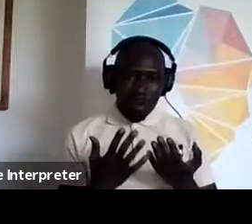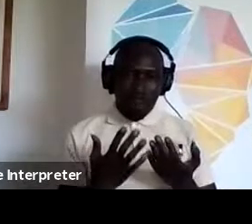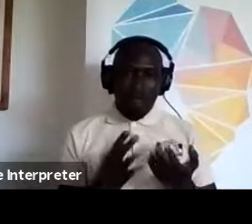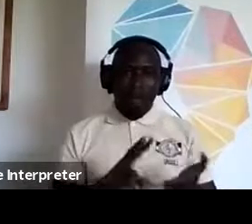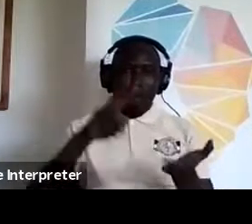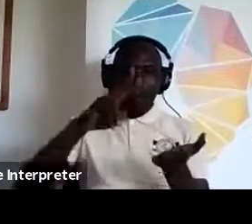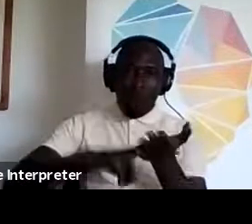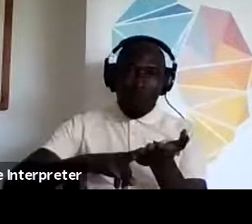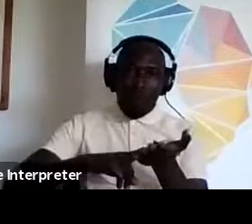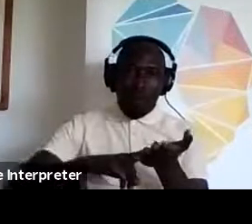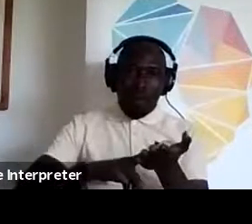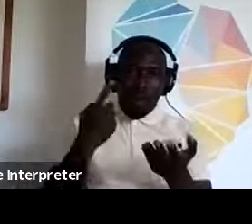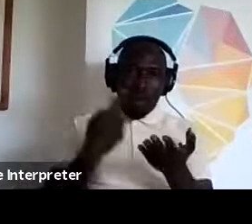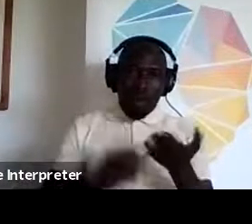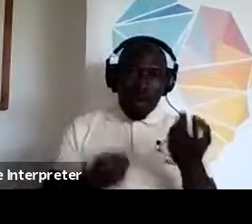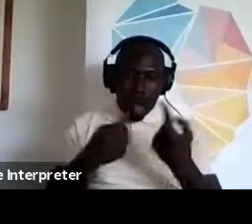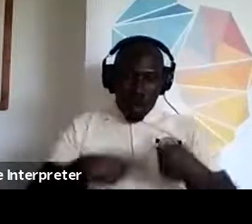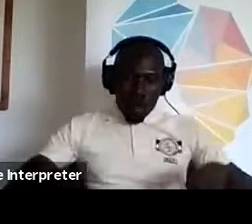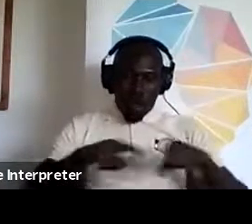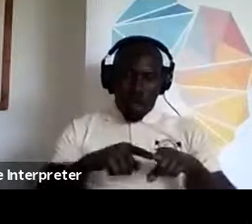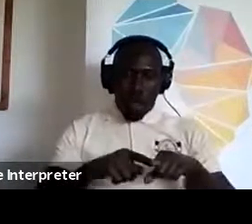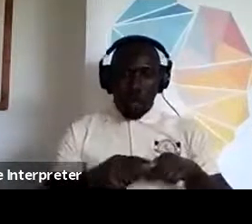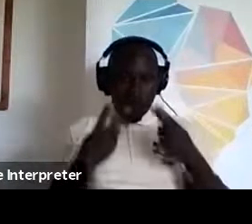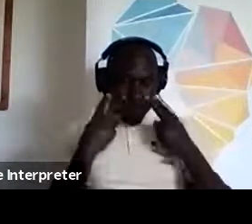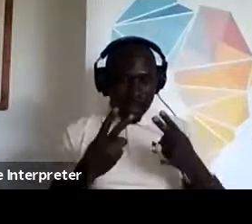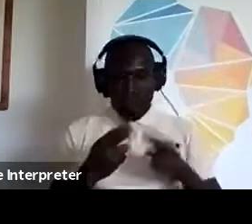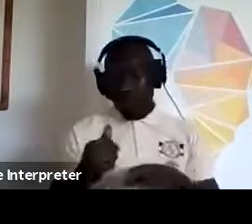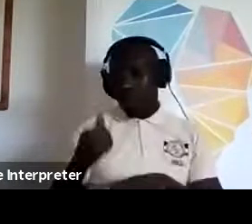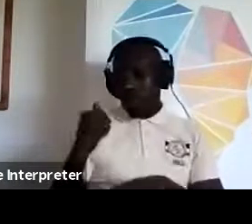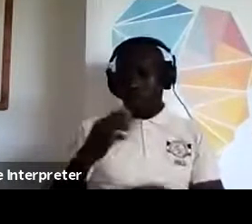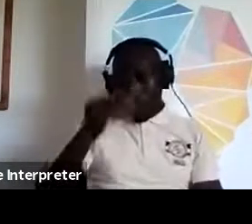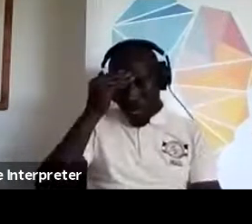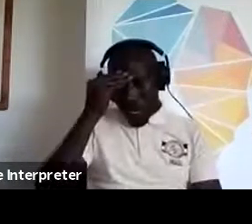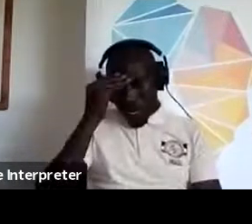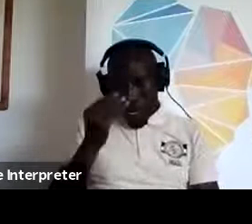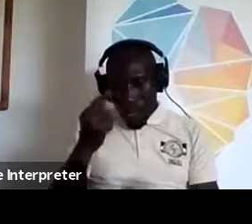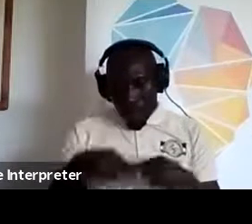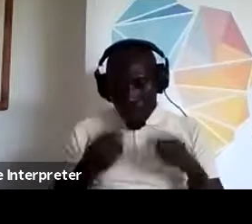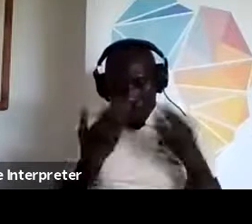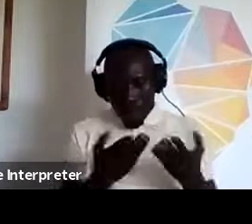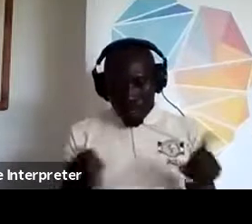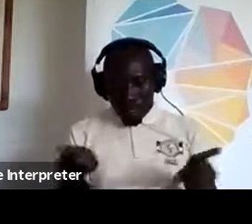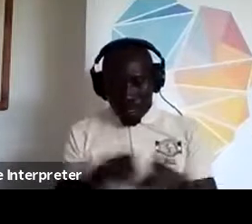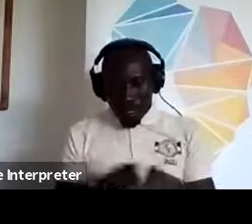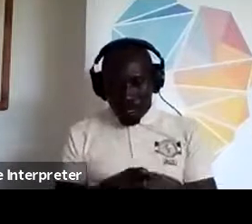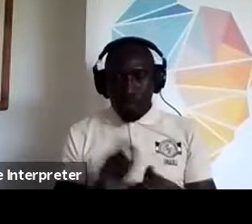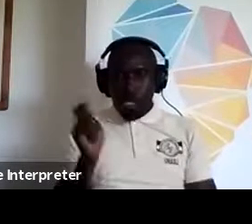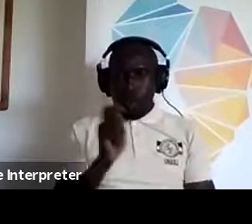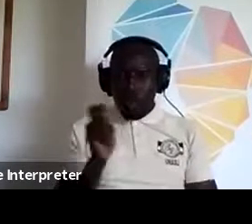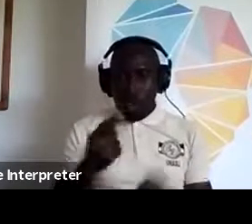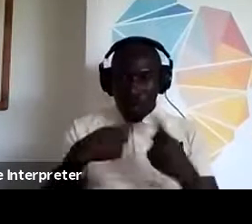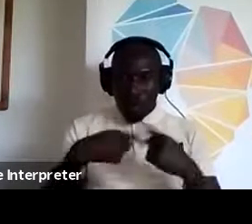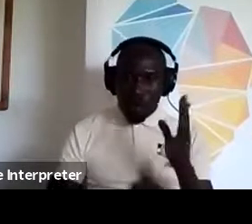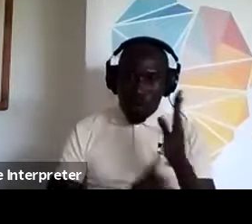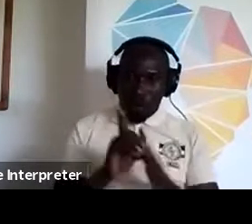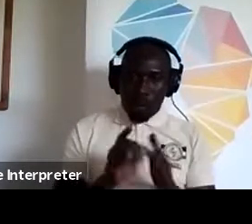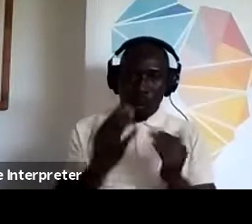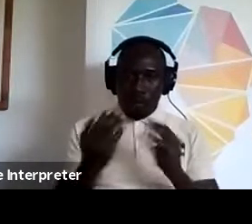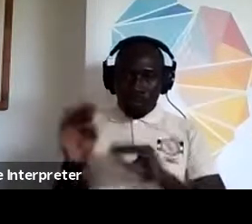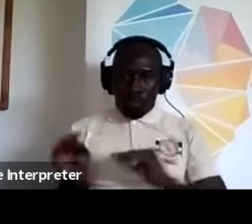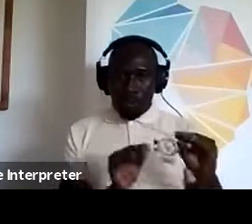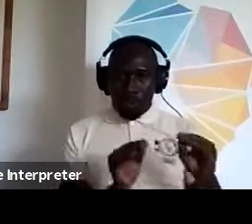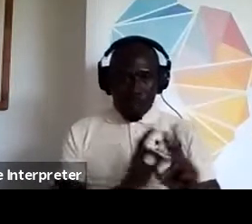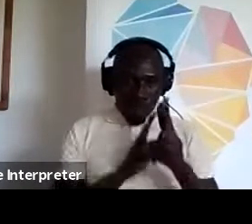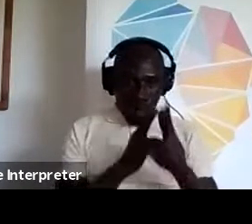confirm what we also discovered in the previous studies that we did using the same tool that we developed. And moving on to